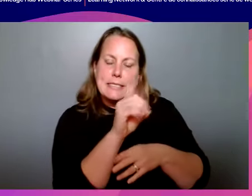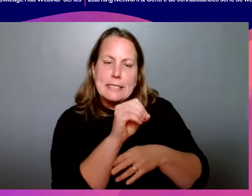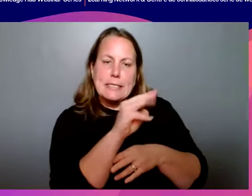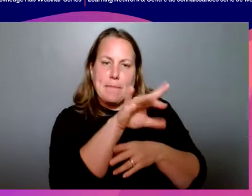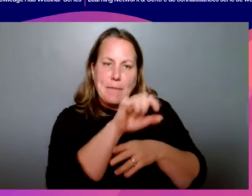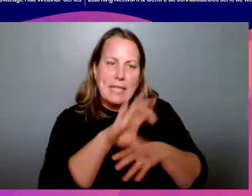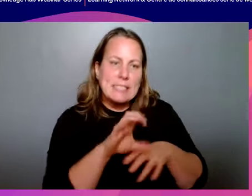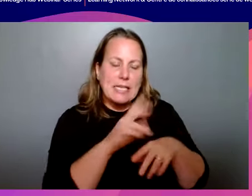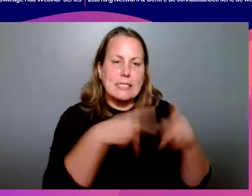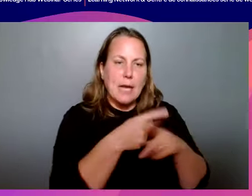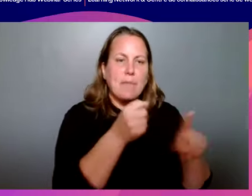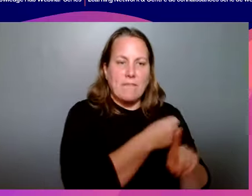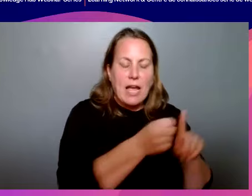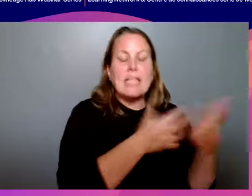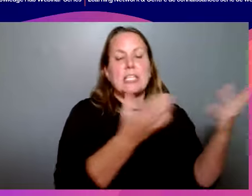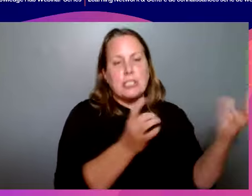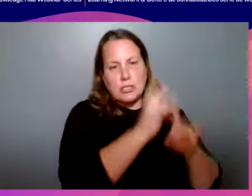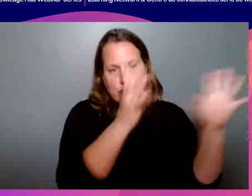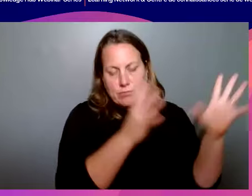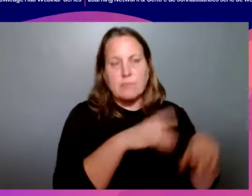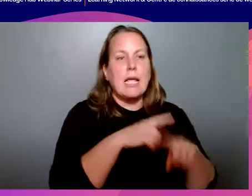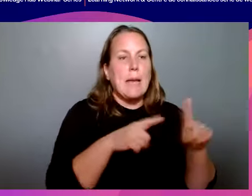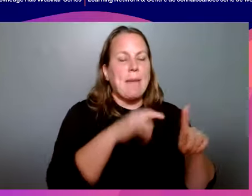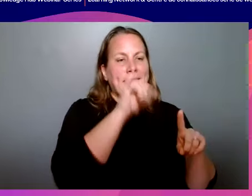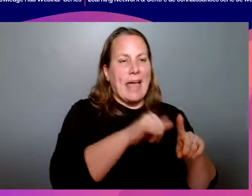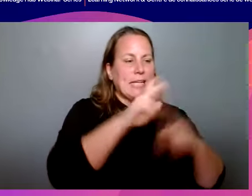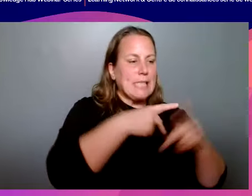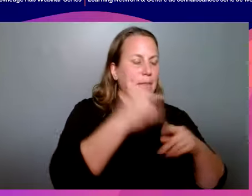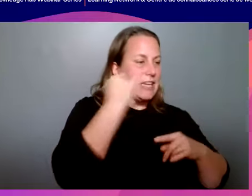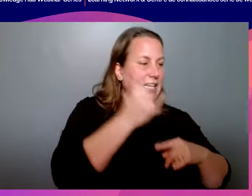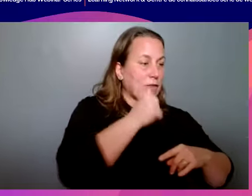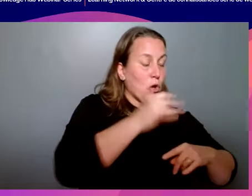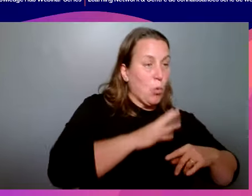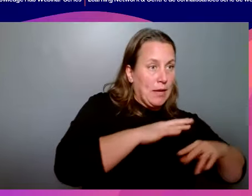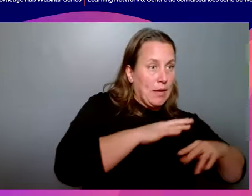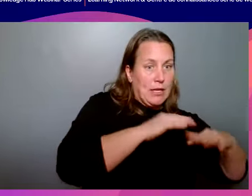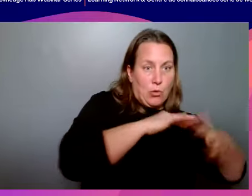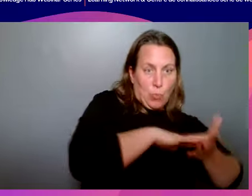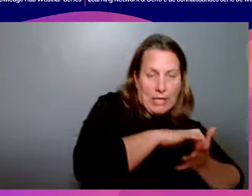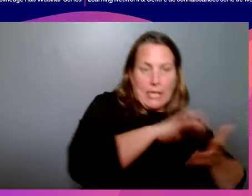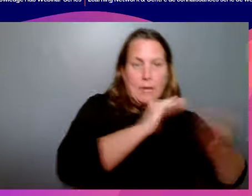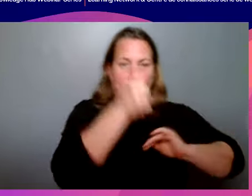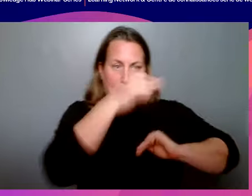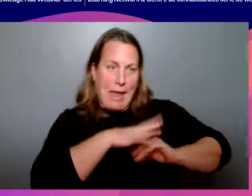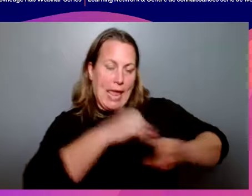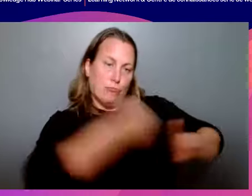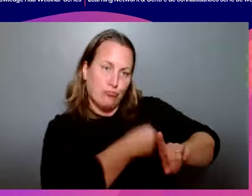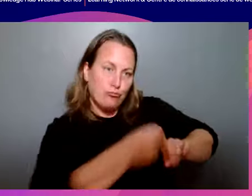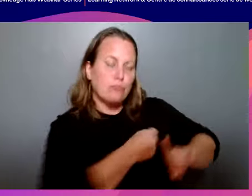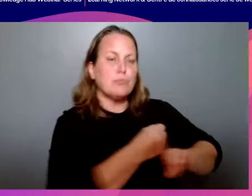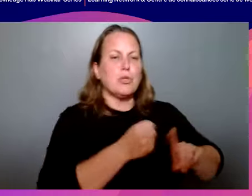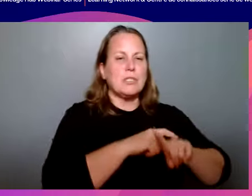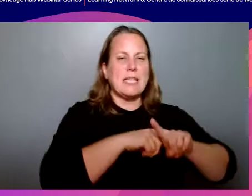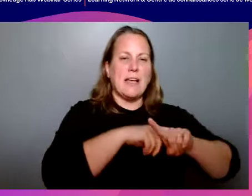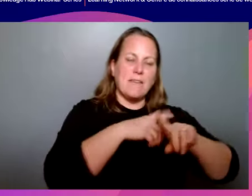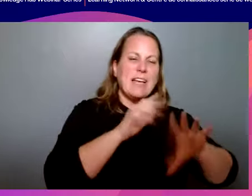helpless, battered woman and the controlling, abusive man deeply influenced public perceptions and response strategies.